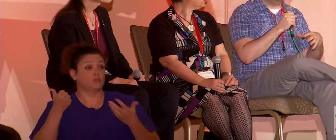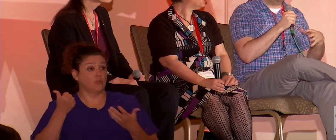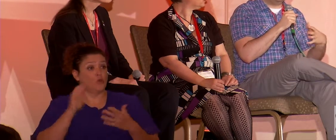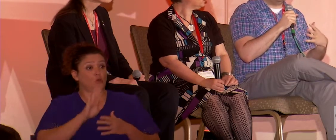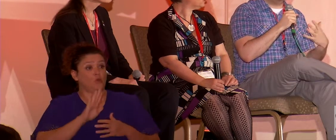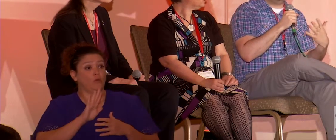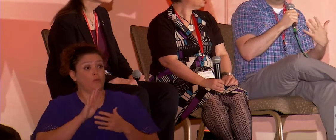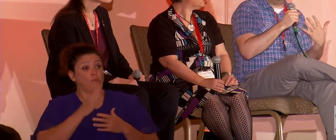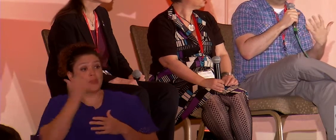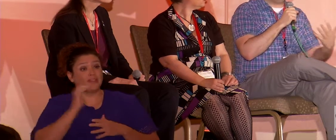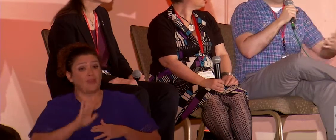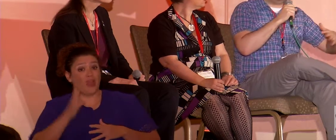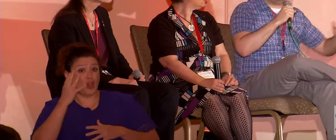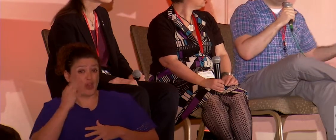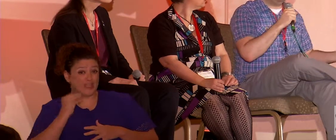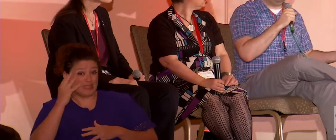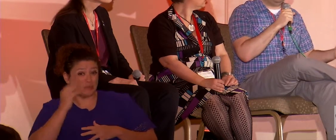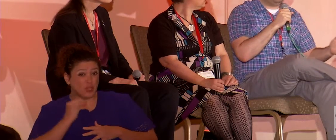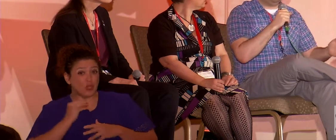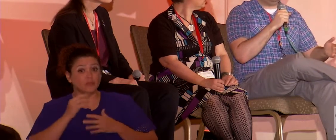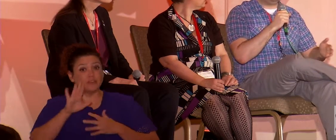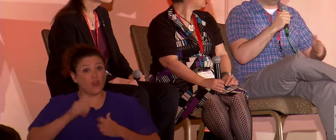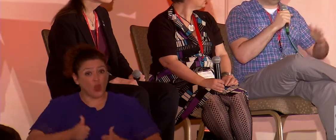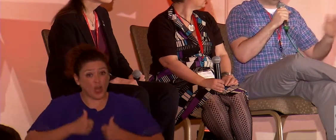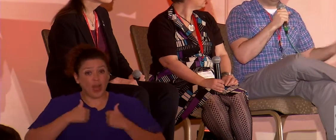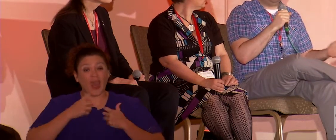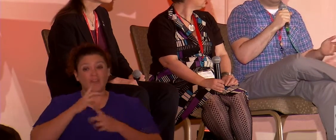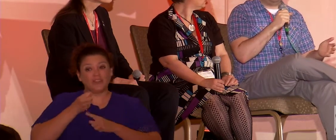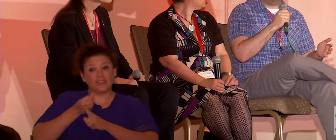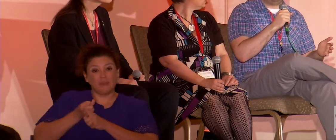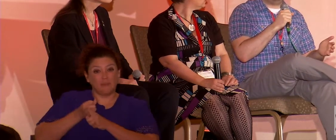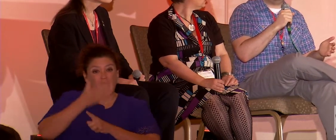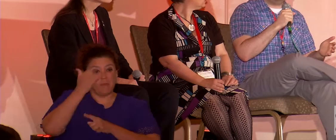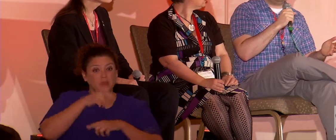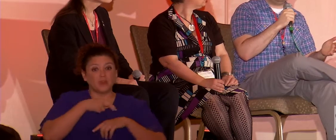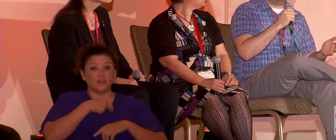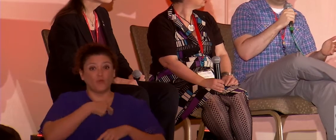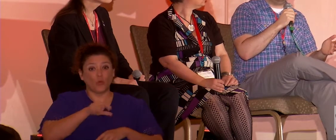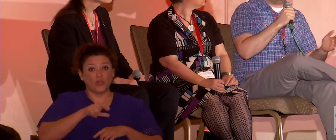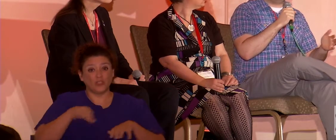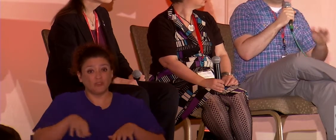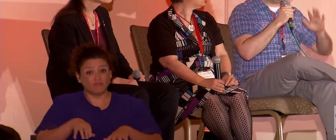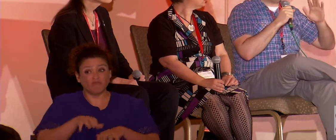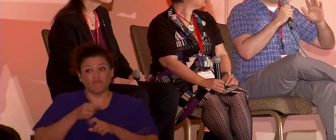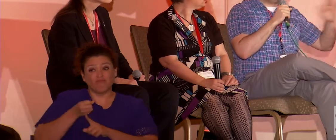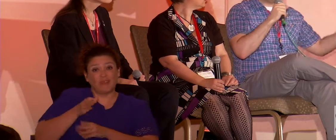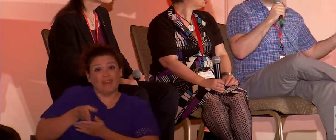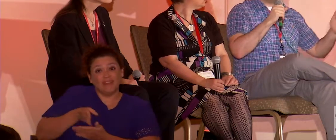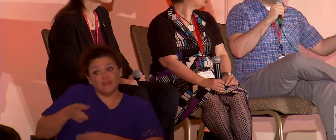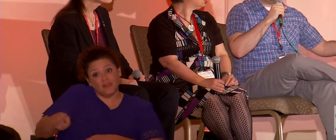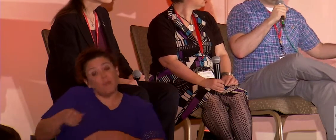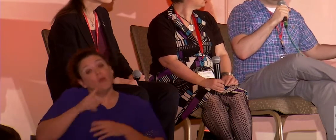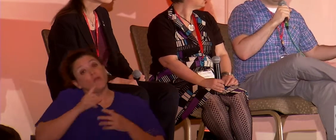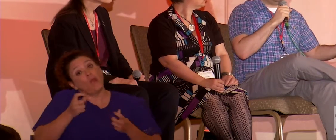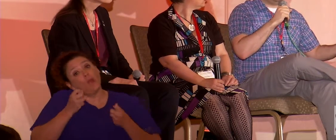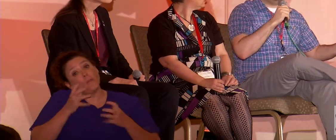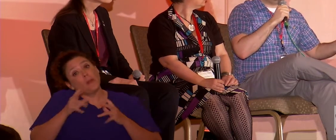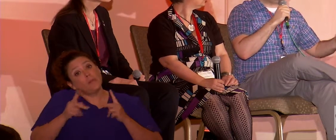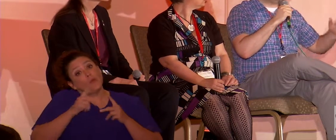religion? And I know that there are a lot of people here at this conference and throughout the atheist community that land somewhere